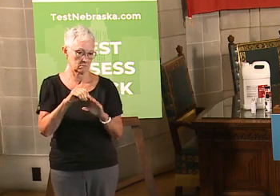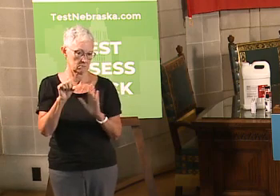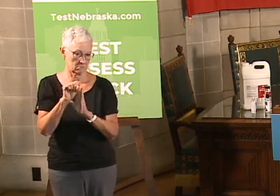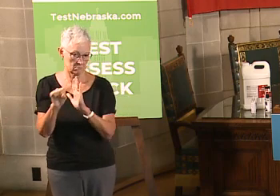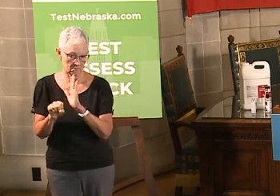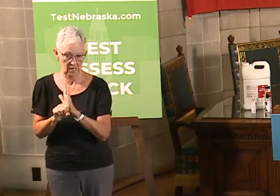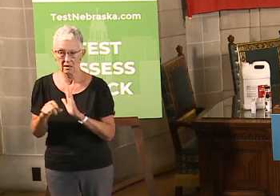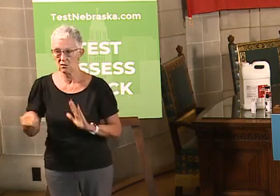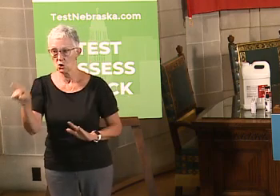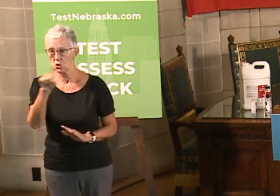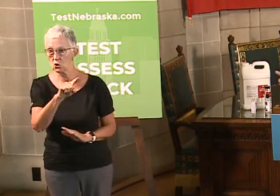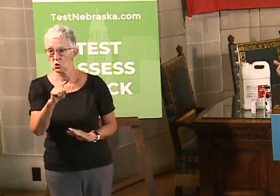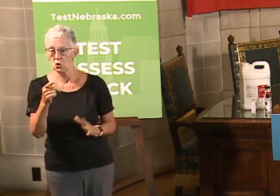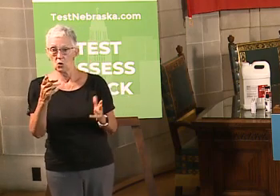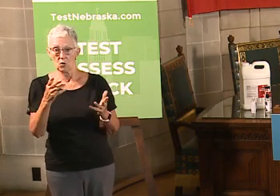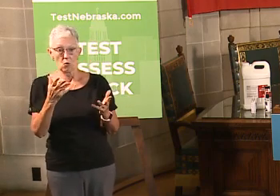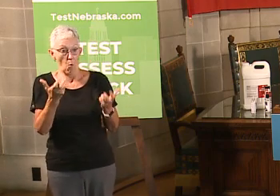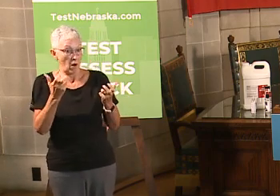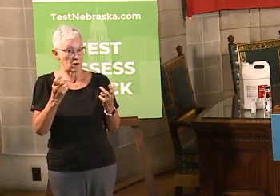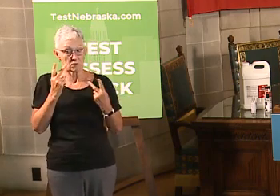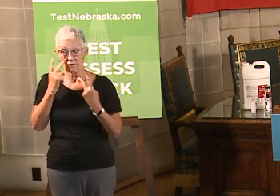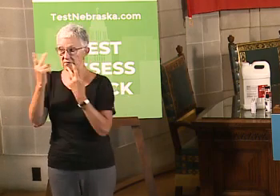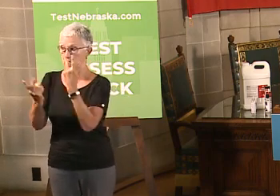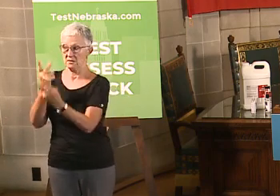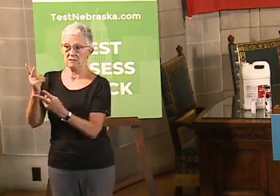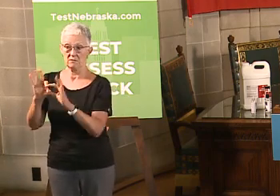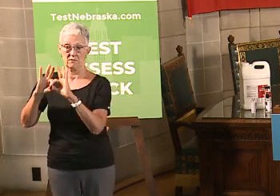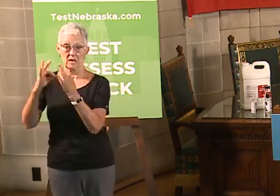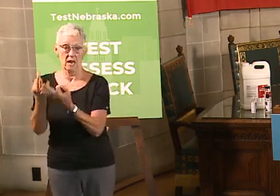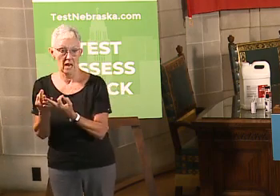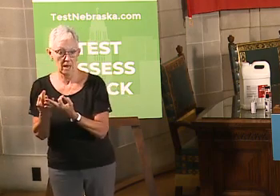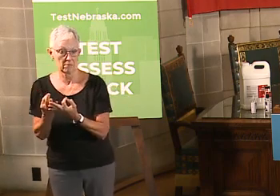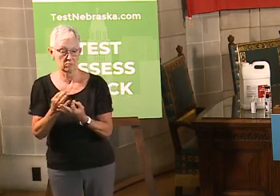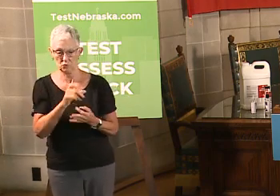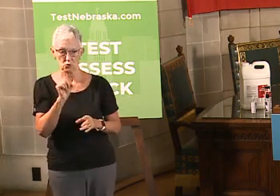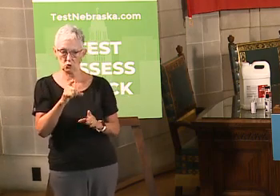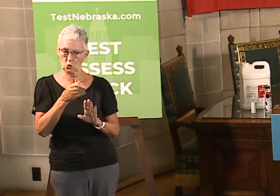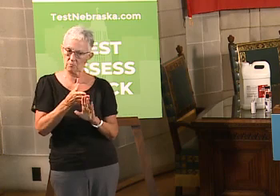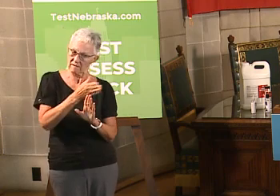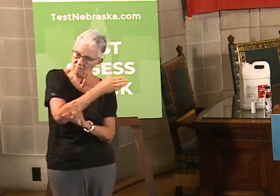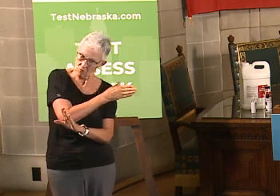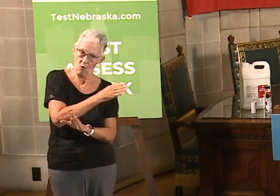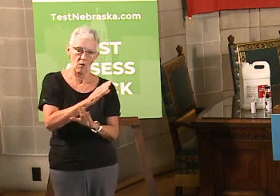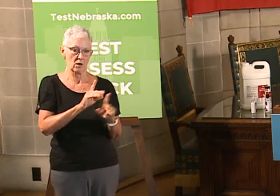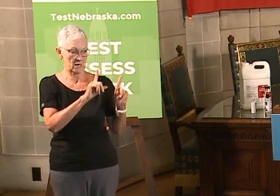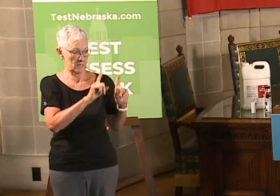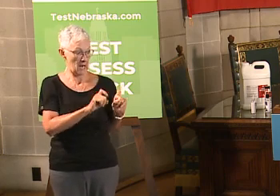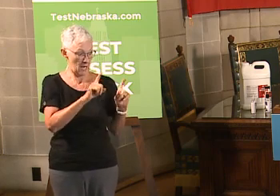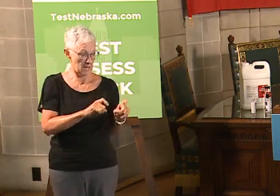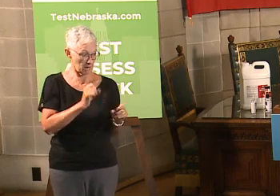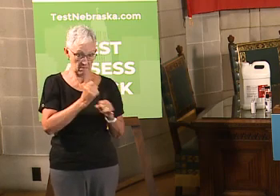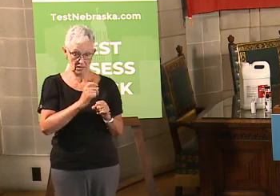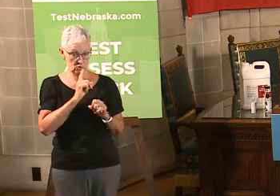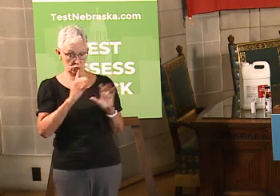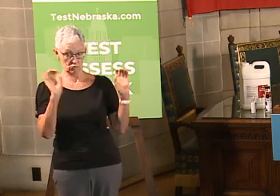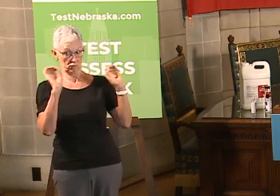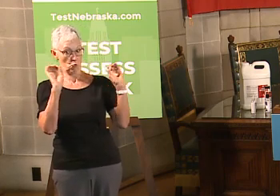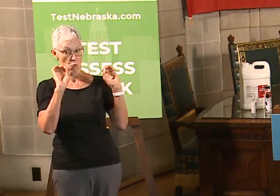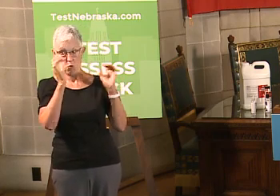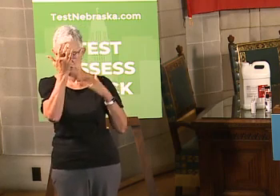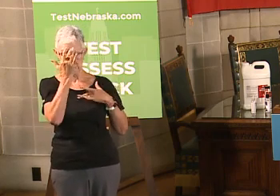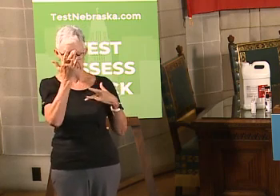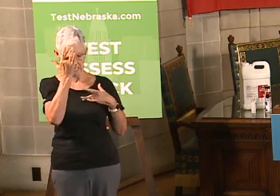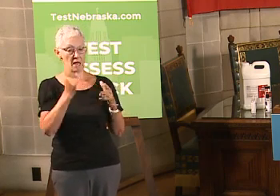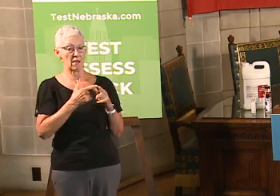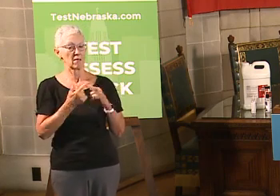If you're going to go, say, see a loved one, it's a great opportunity to go get tested to make sure you don't have the virus so that you can go see your loved one. So